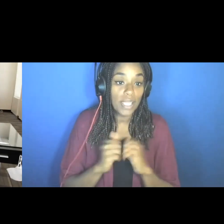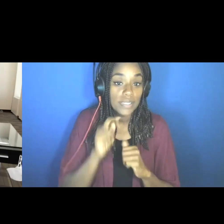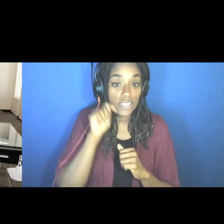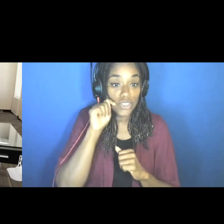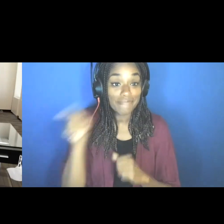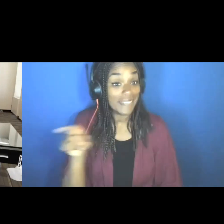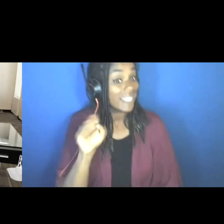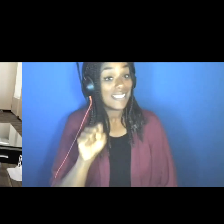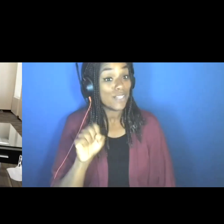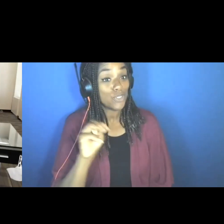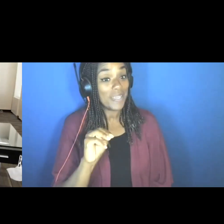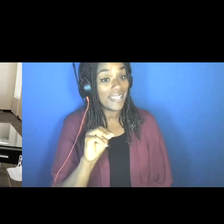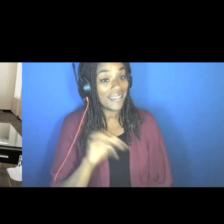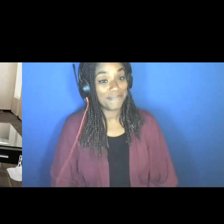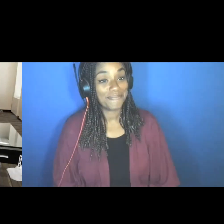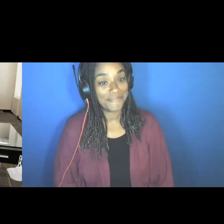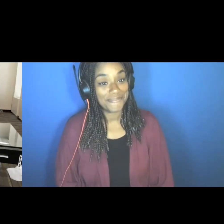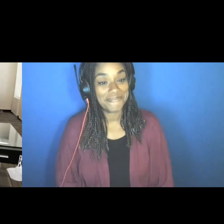media. Okay.